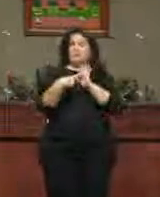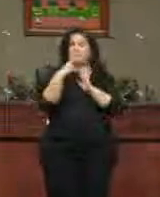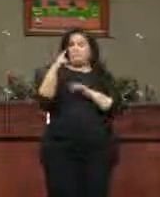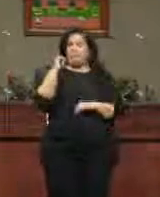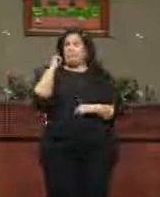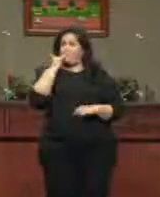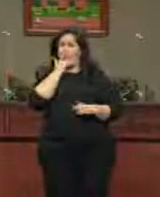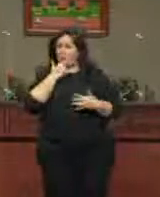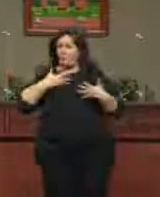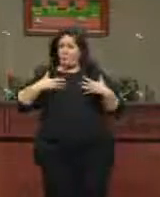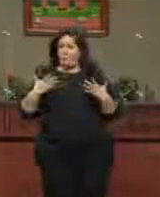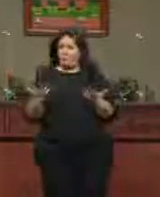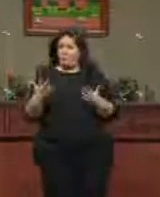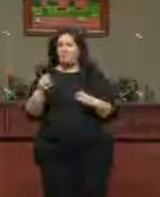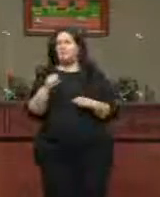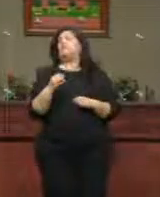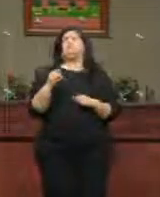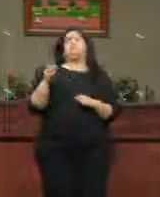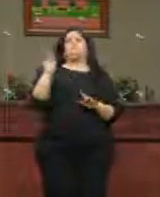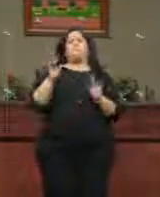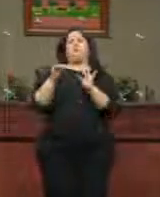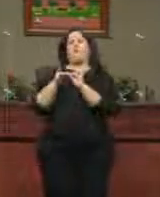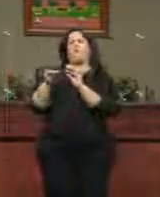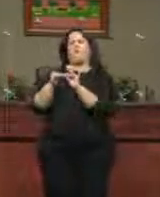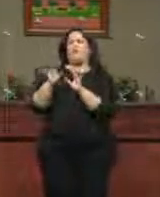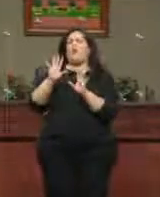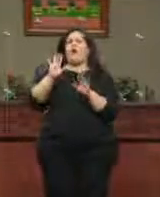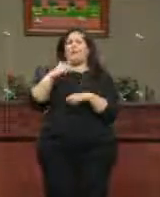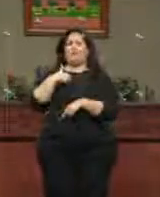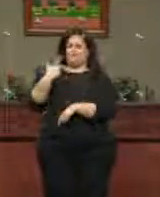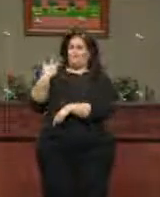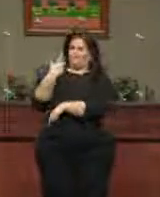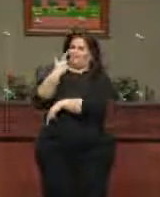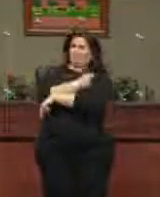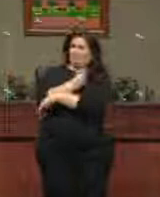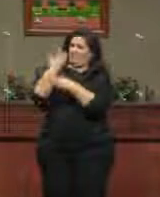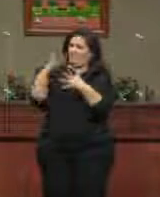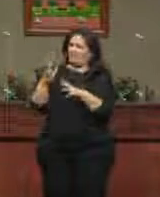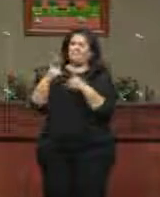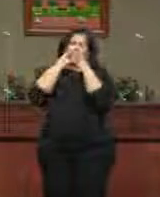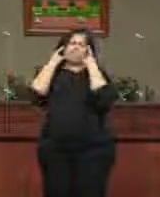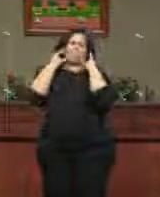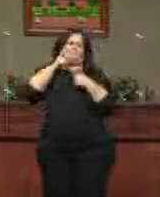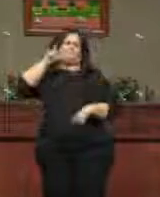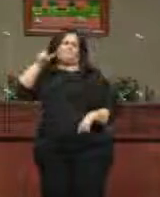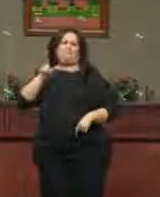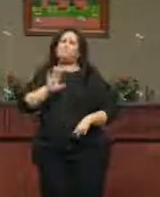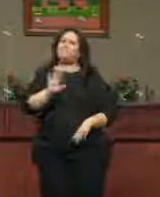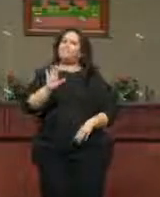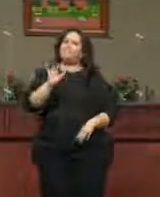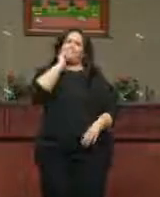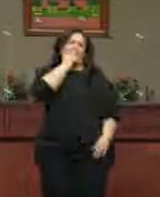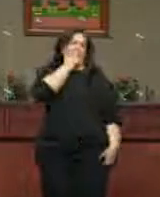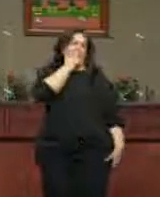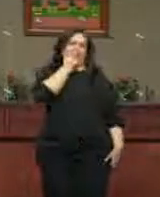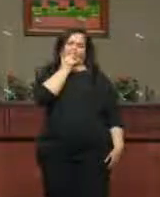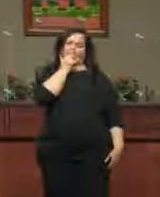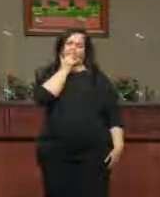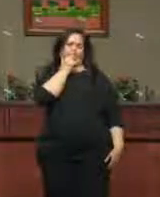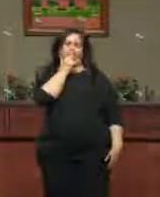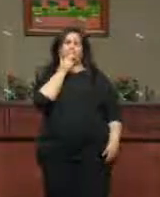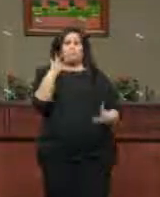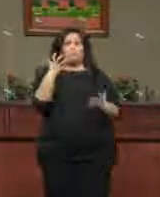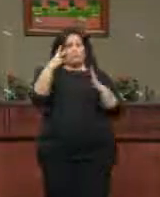about COVID-19 is that once you get the shot, you don't have to wear a mask. That is false. To read about the